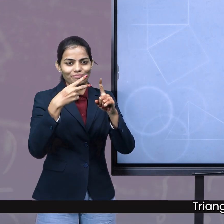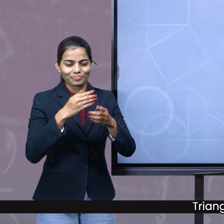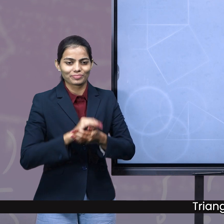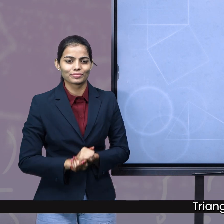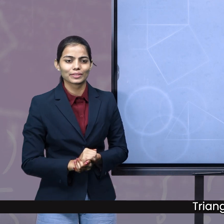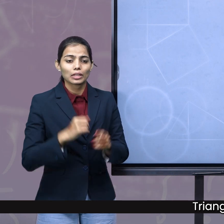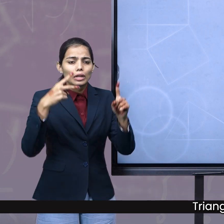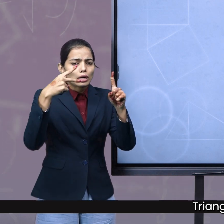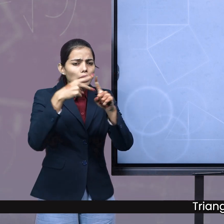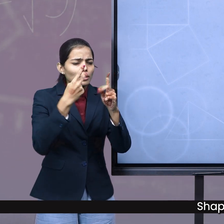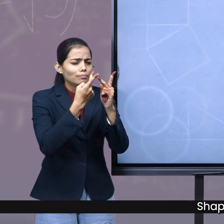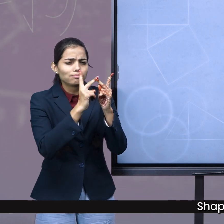triangles, shapes,